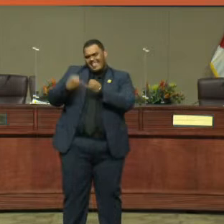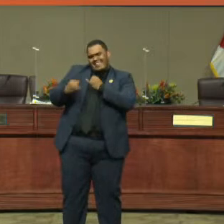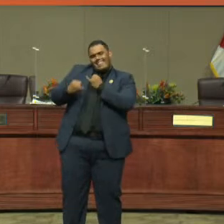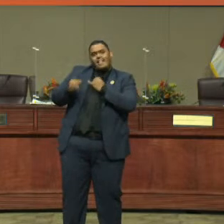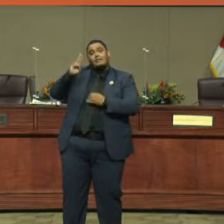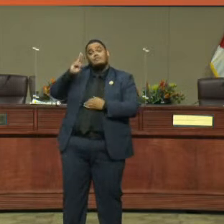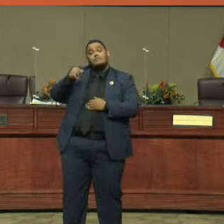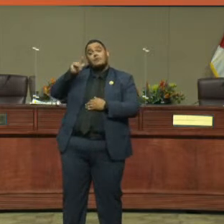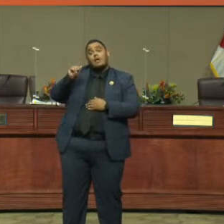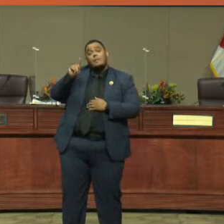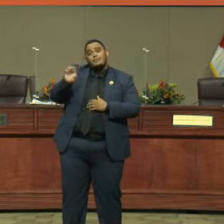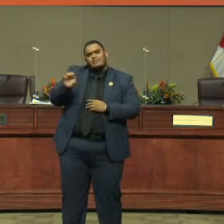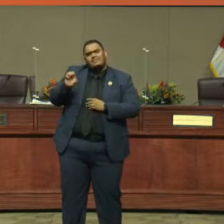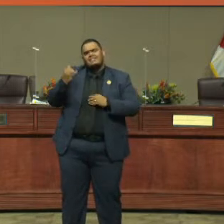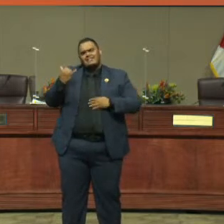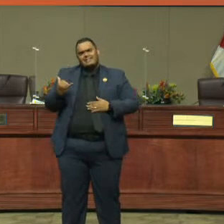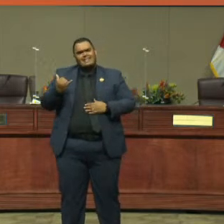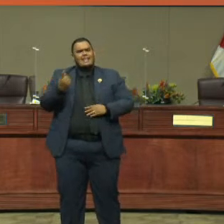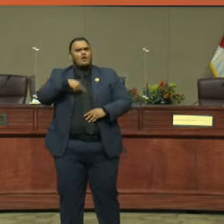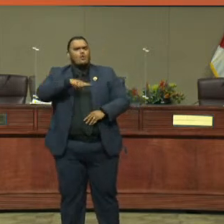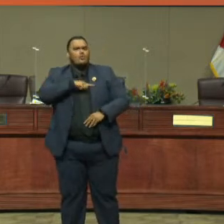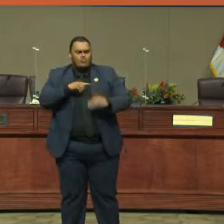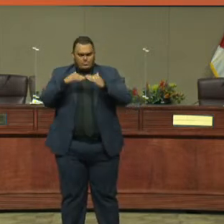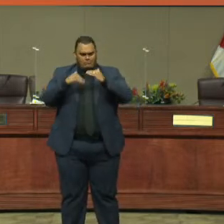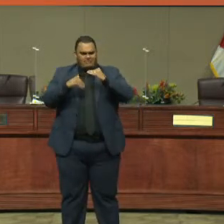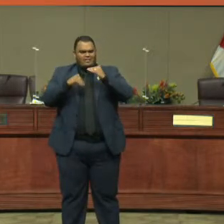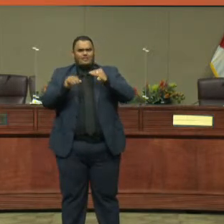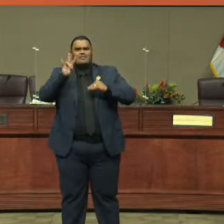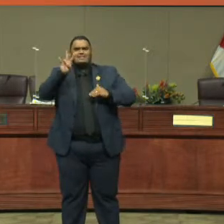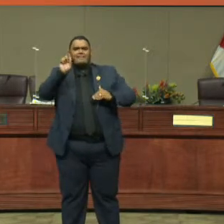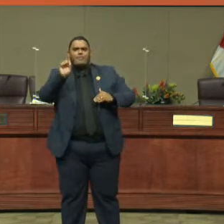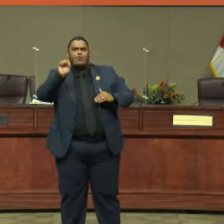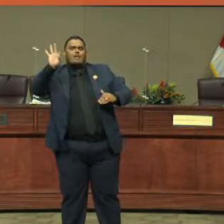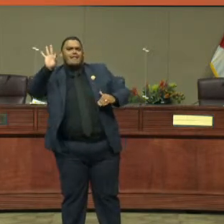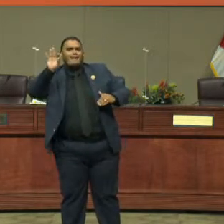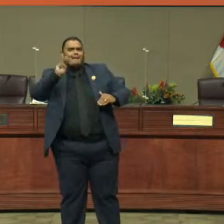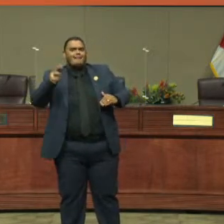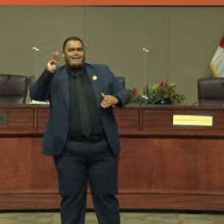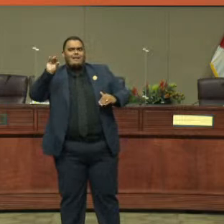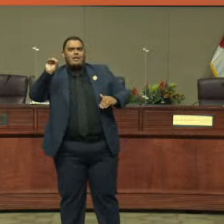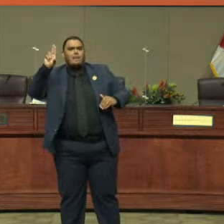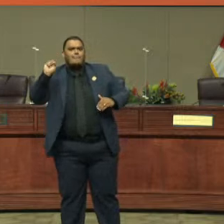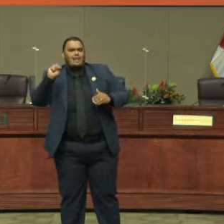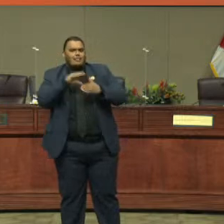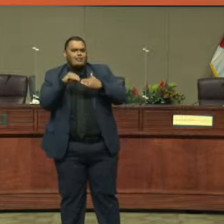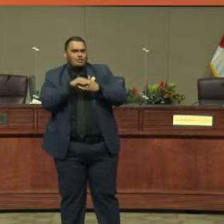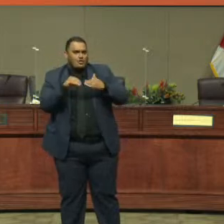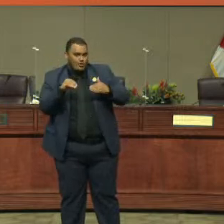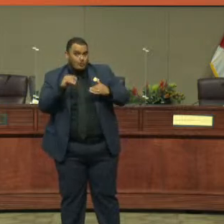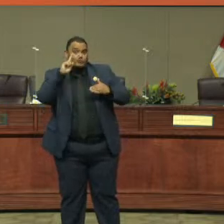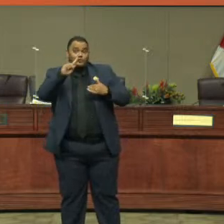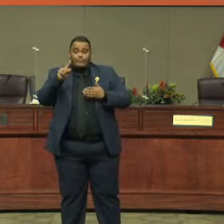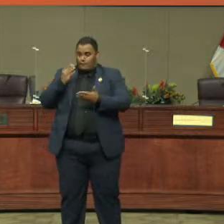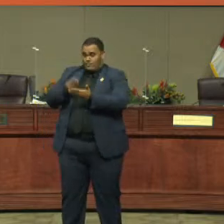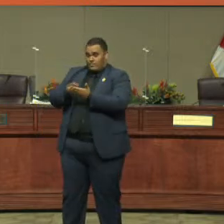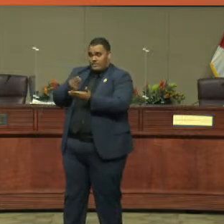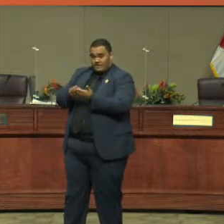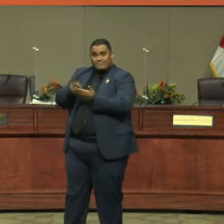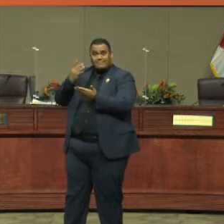about $7.9 million in funding that has been sent to the Comptroller's Office for